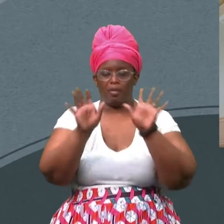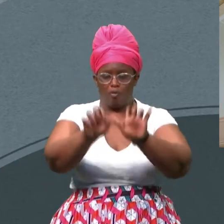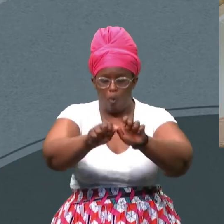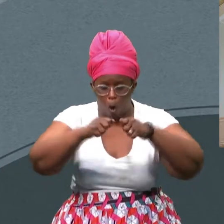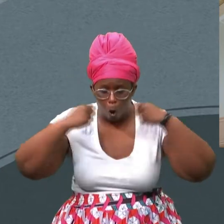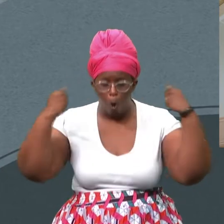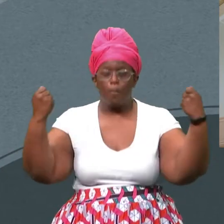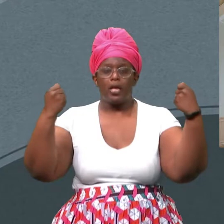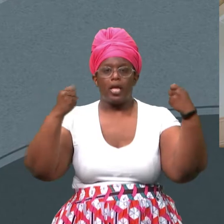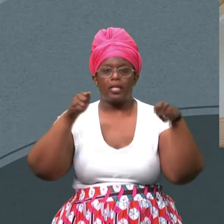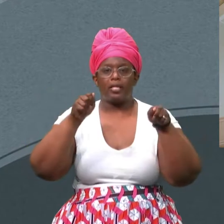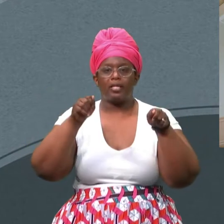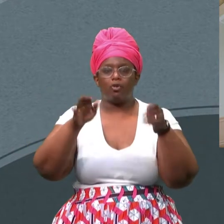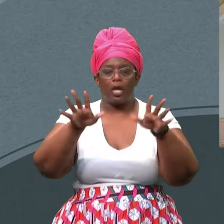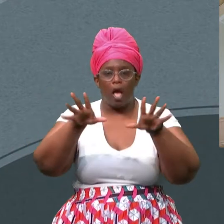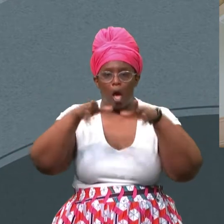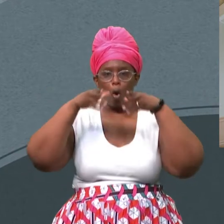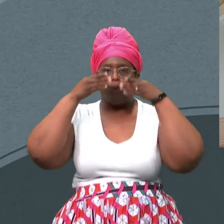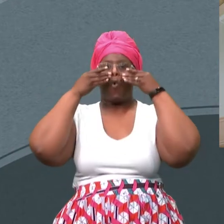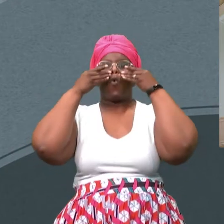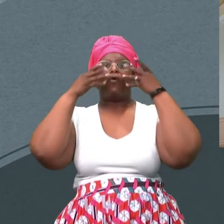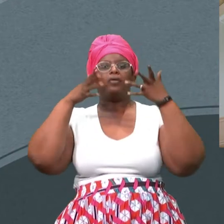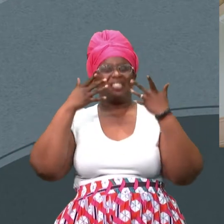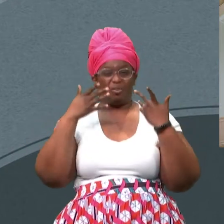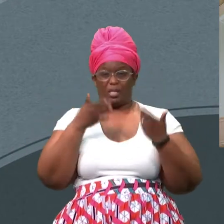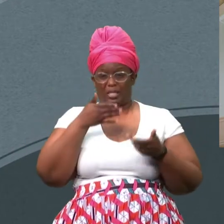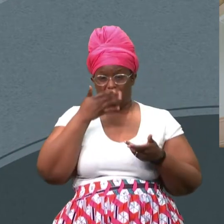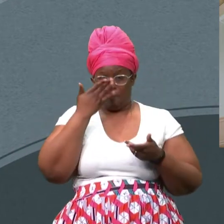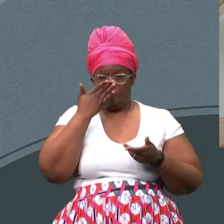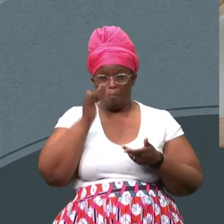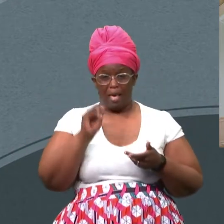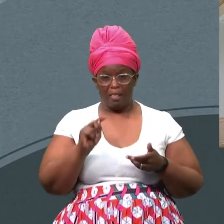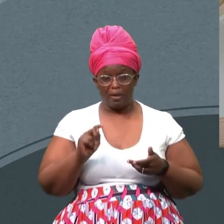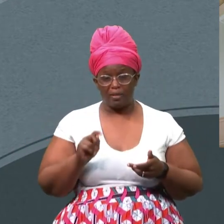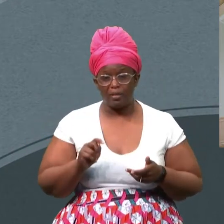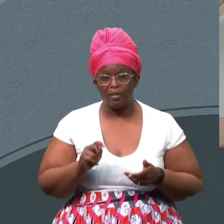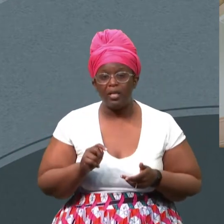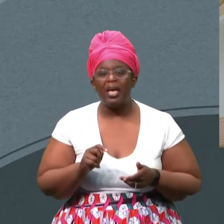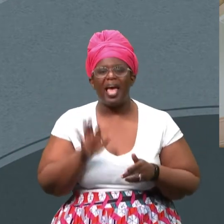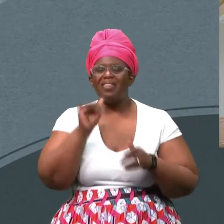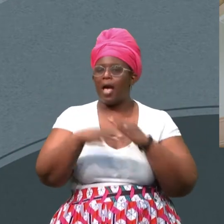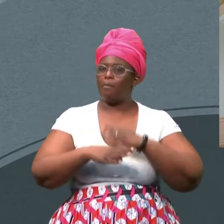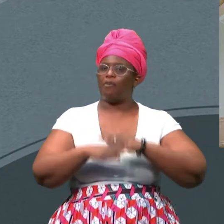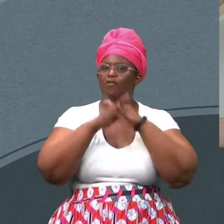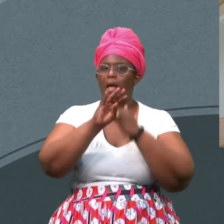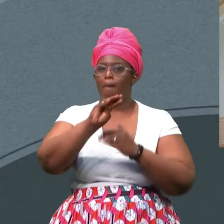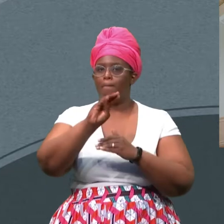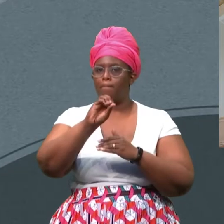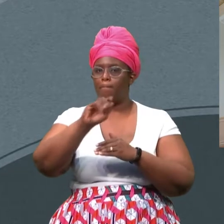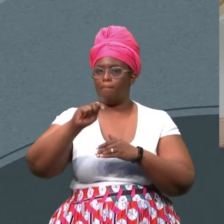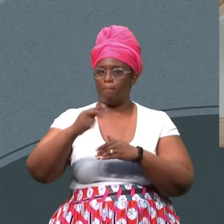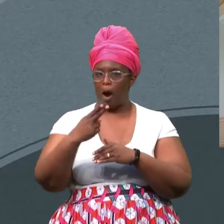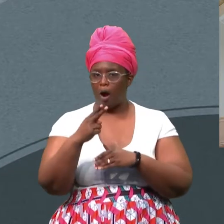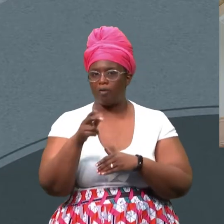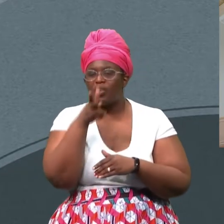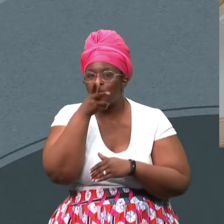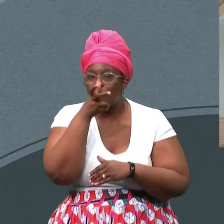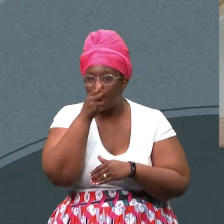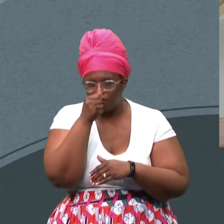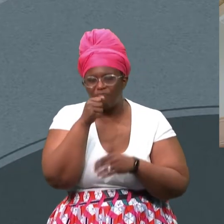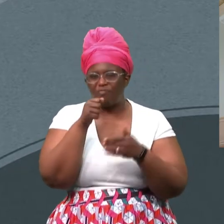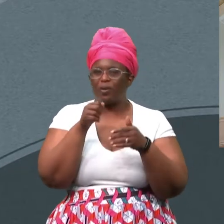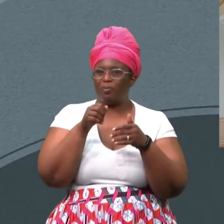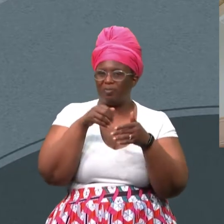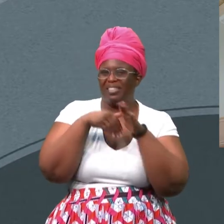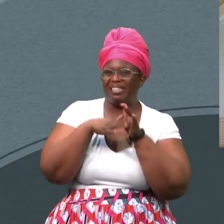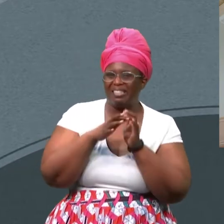cedar. And depending on how long it was, the cedar would keep moths out. And depending on how long they kept their